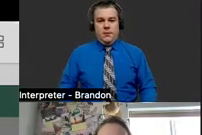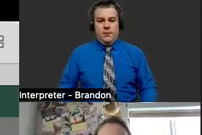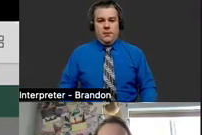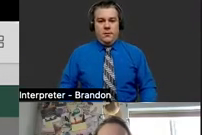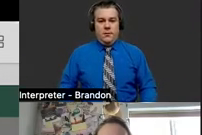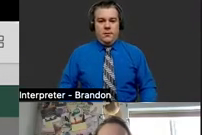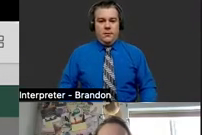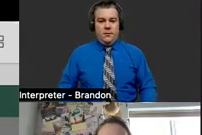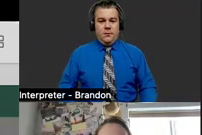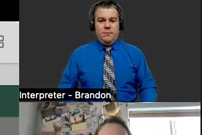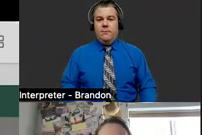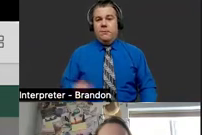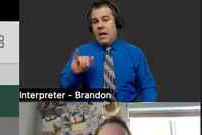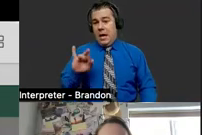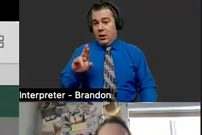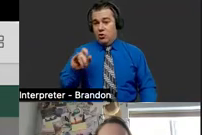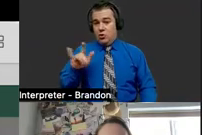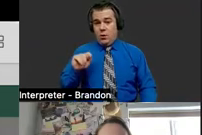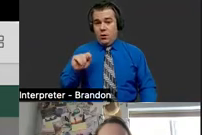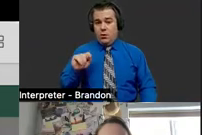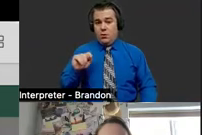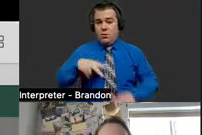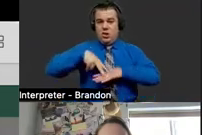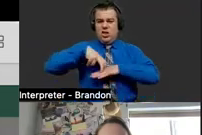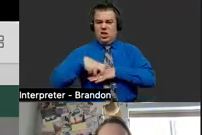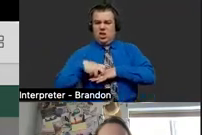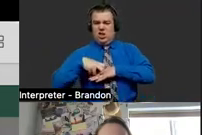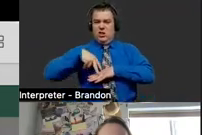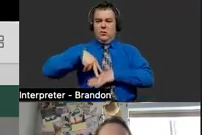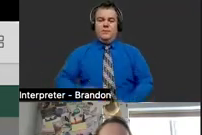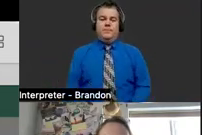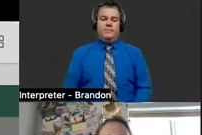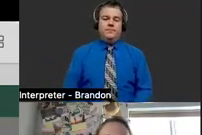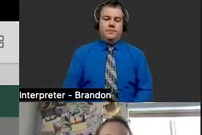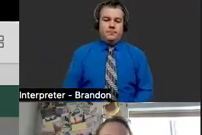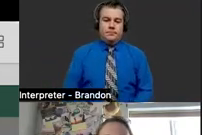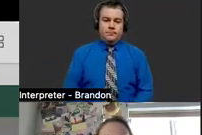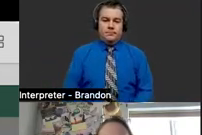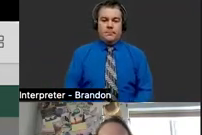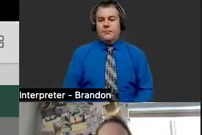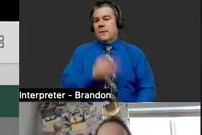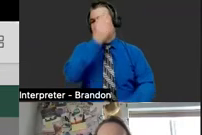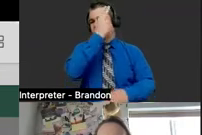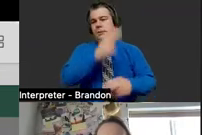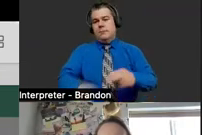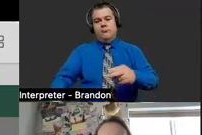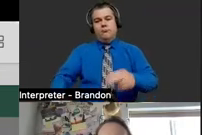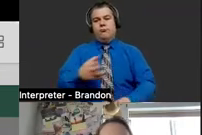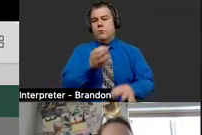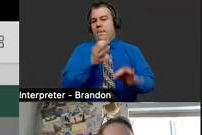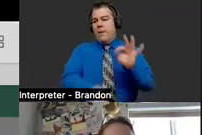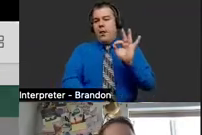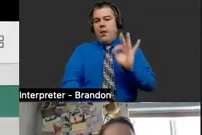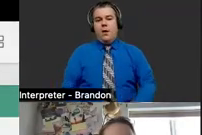Air squat, sitting back in those glutes, squeezing your quads. So super simple.